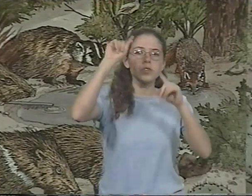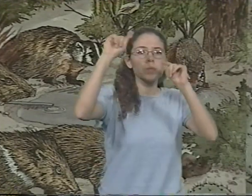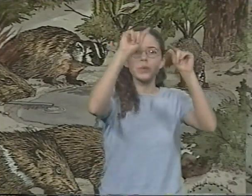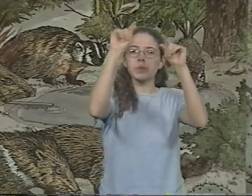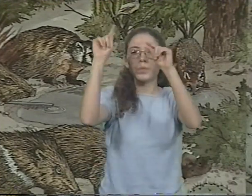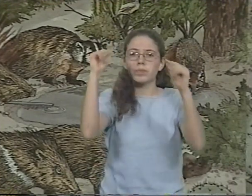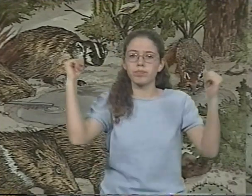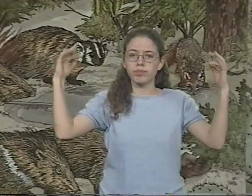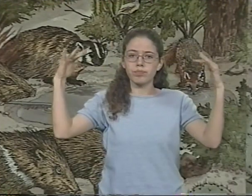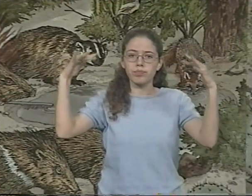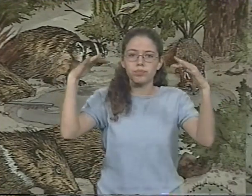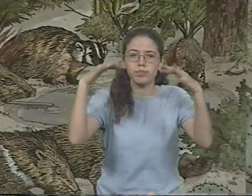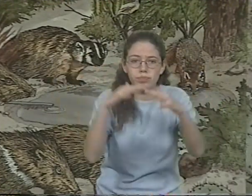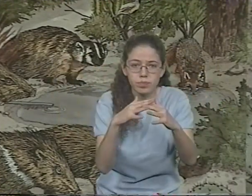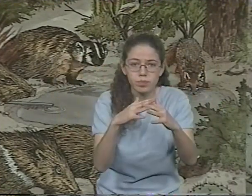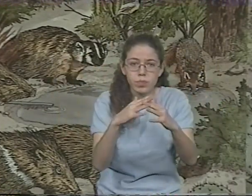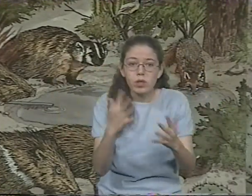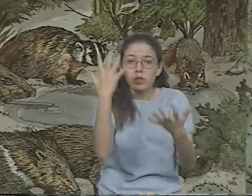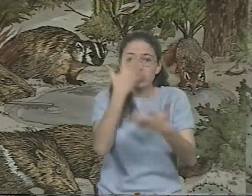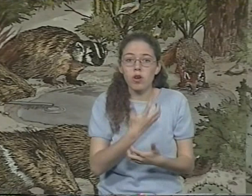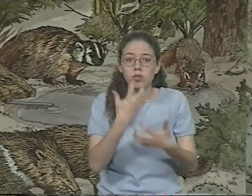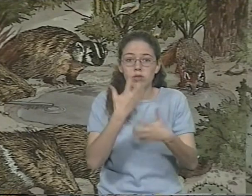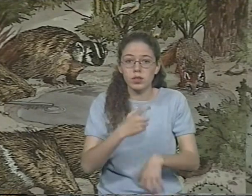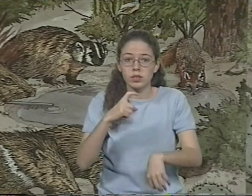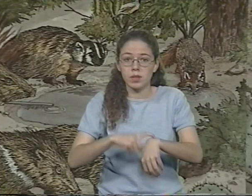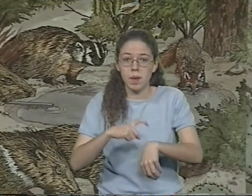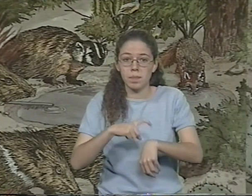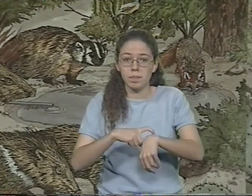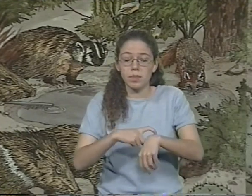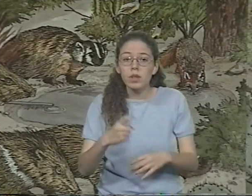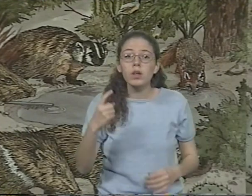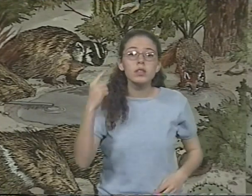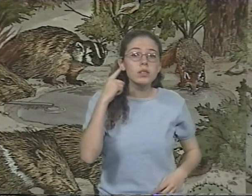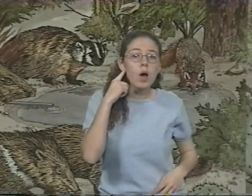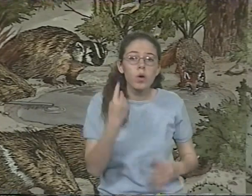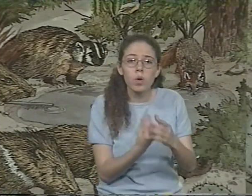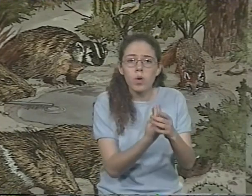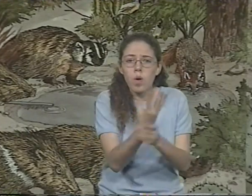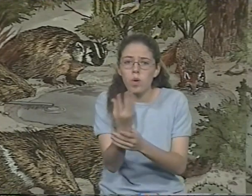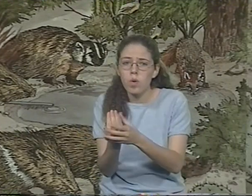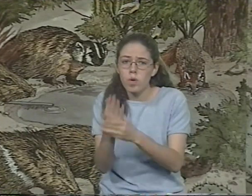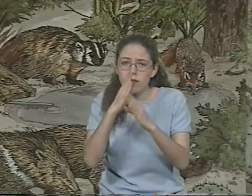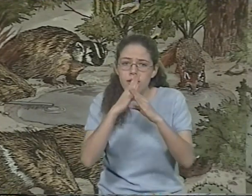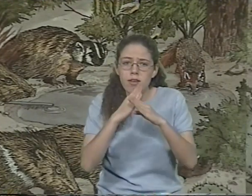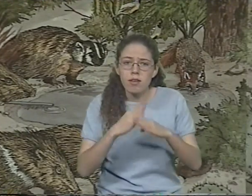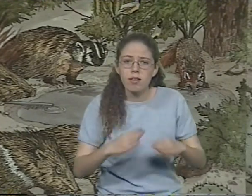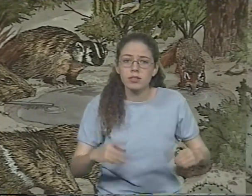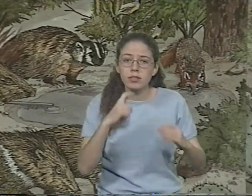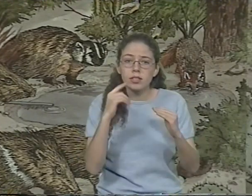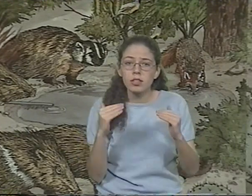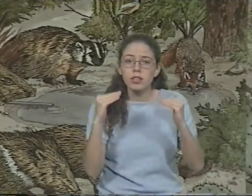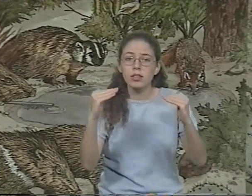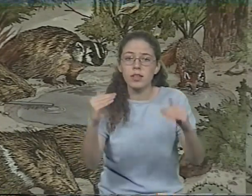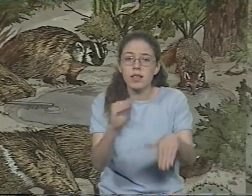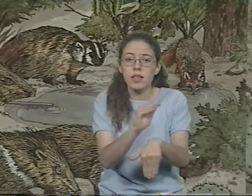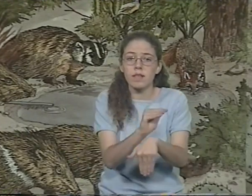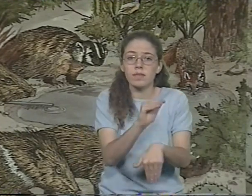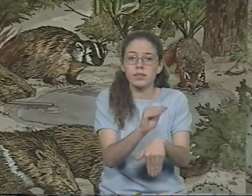By the twittering of birds gathering in the dusk. By the rustling of mesquite in the quiet desert evening telling of the approach of a